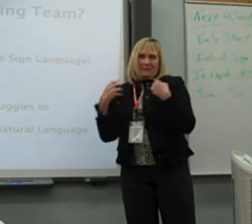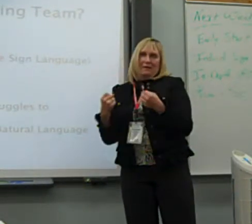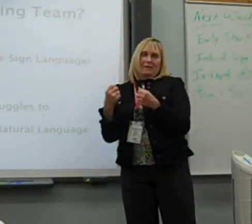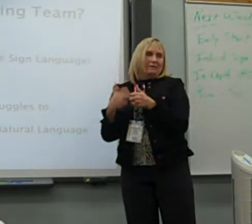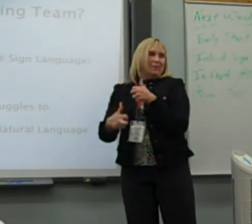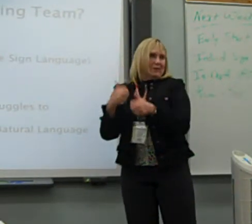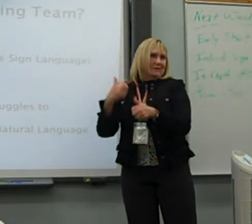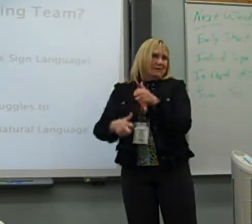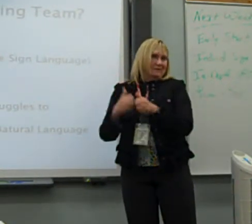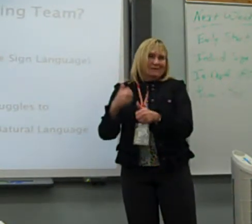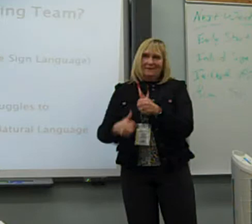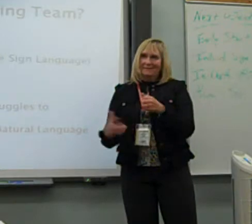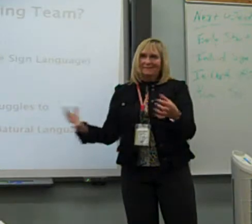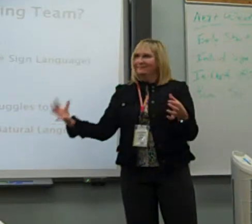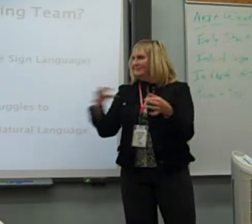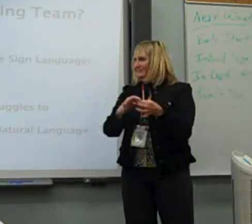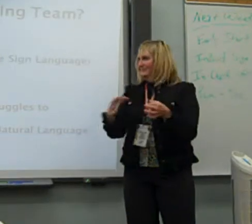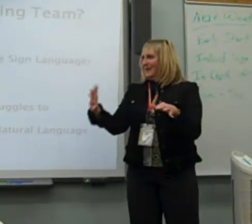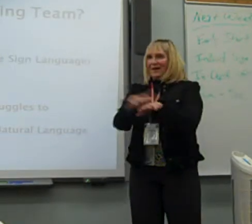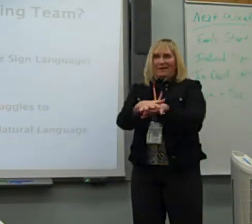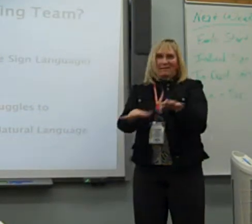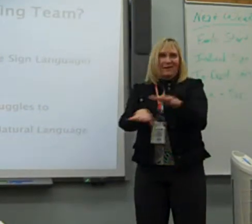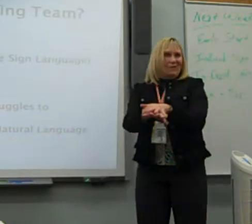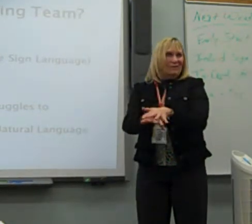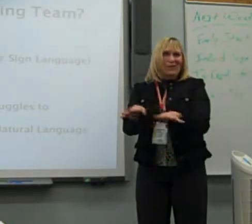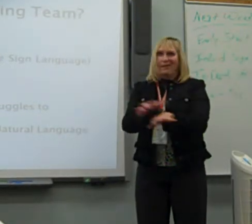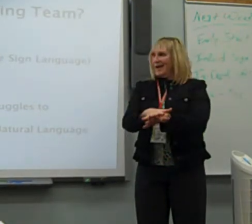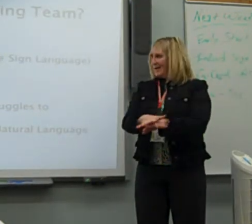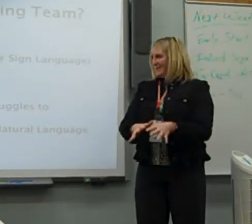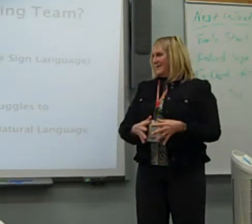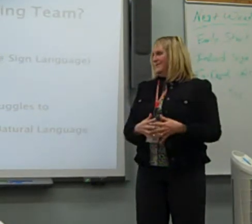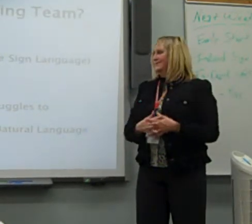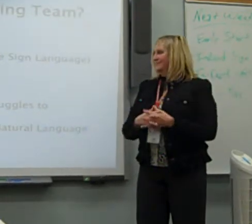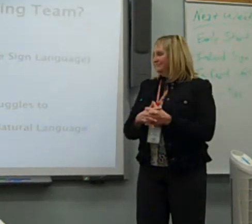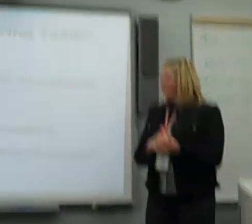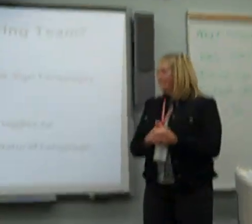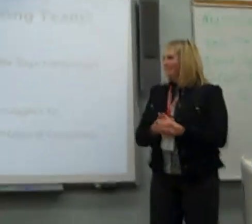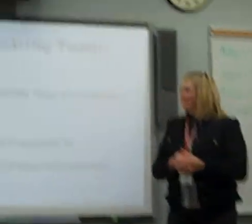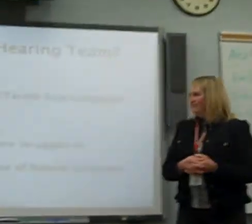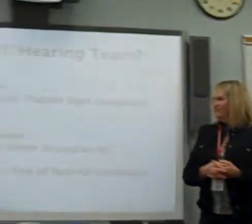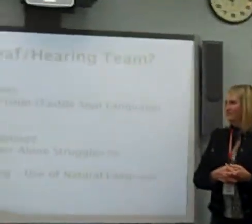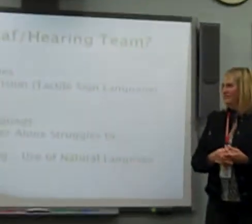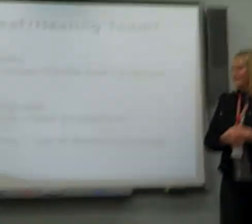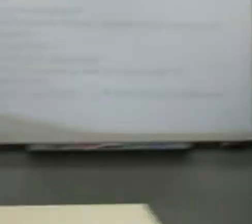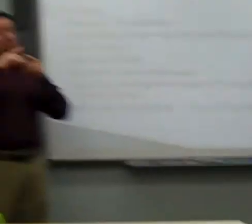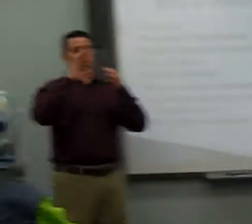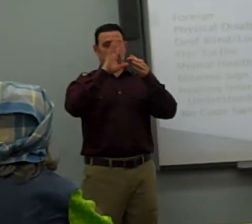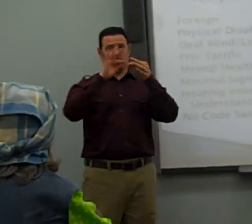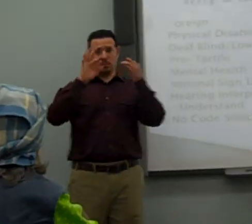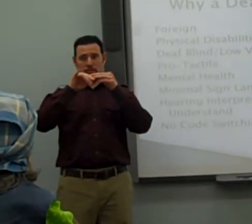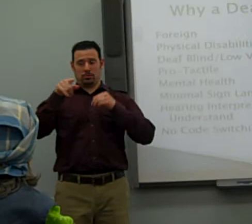So typically people who go through legal situations have a connection with mental health. There's a lot of overlap between the 2 areas.